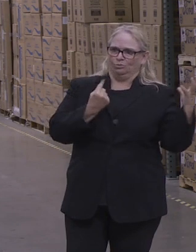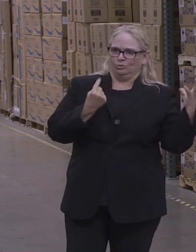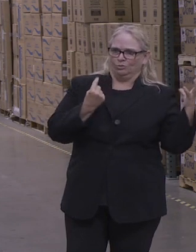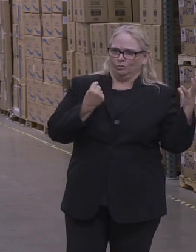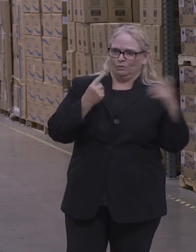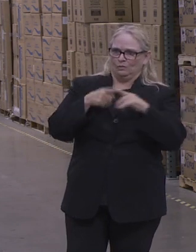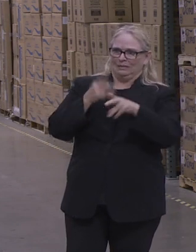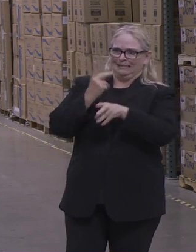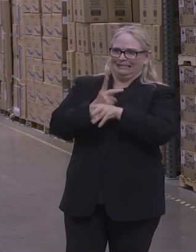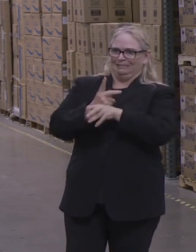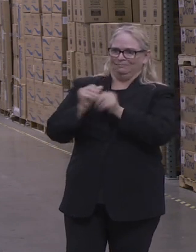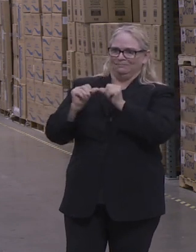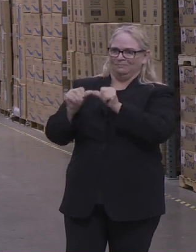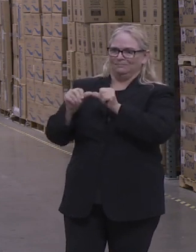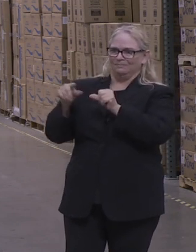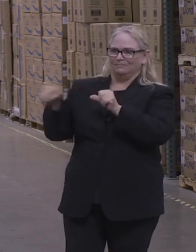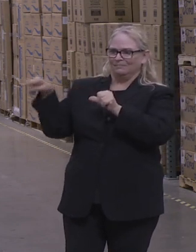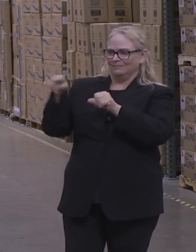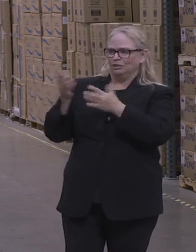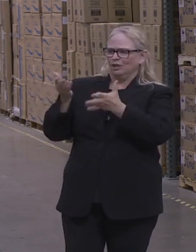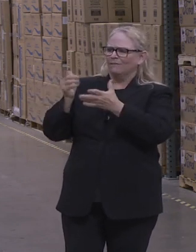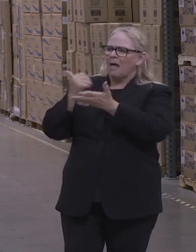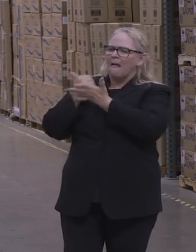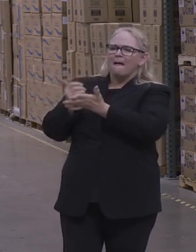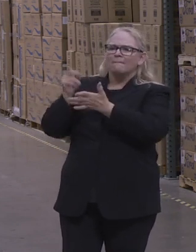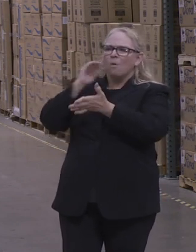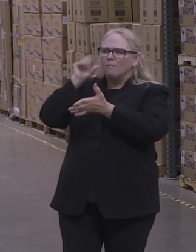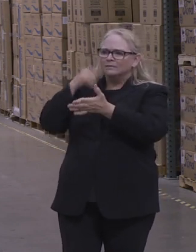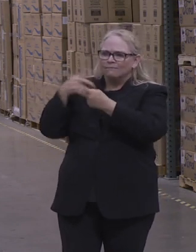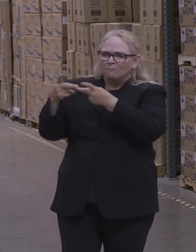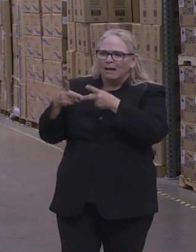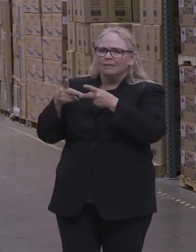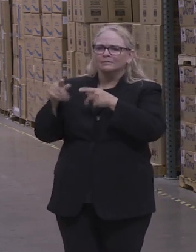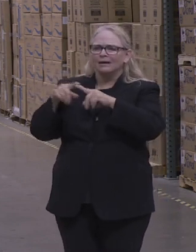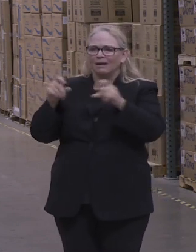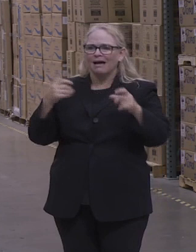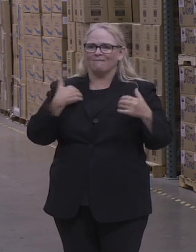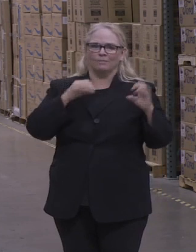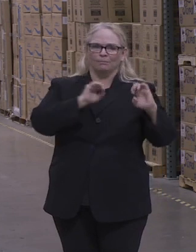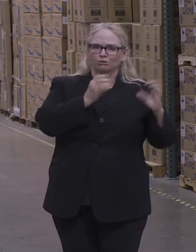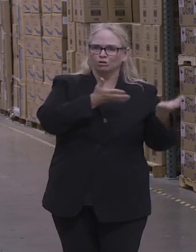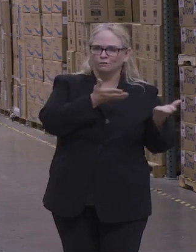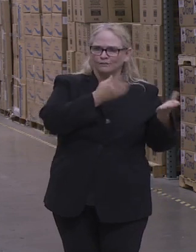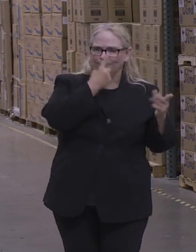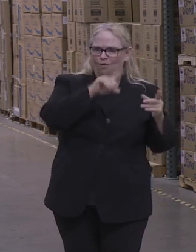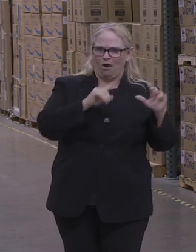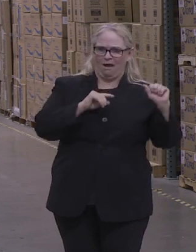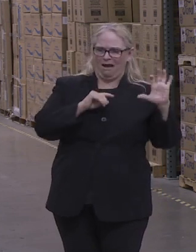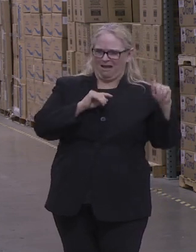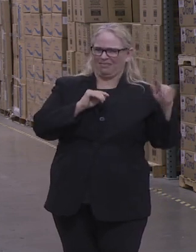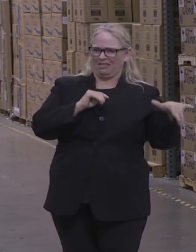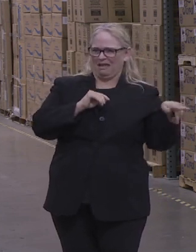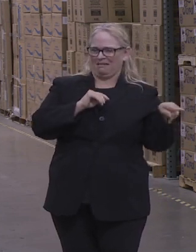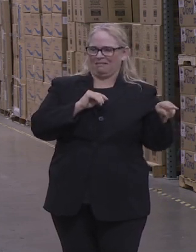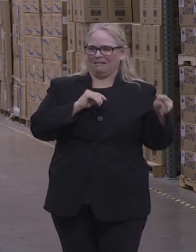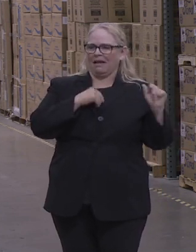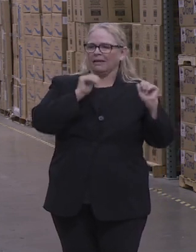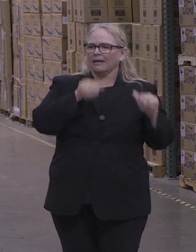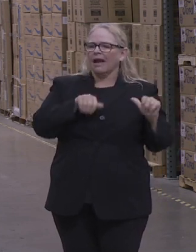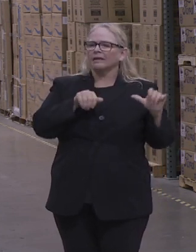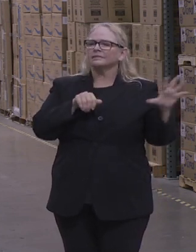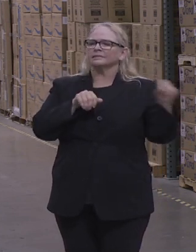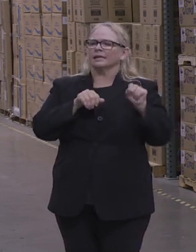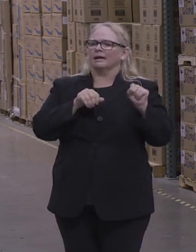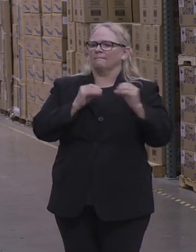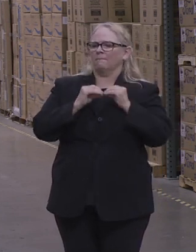looking at the authority vested in me, the Emergency Services Act, and the work that I can do to extend consideration on some of